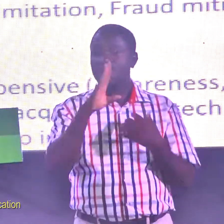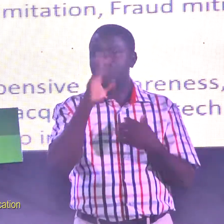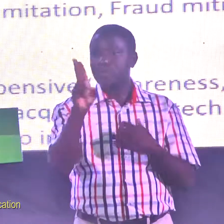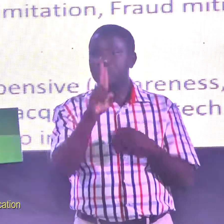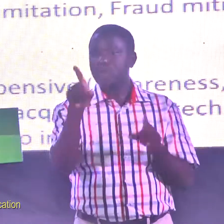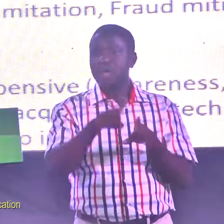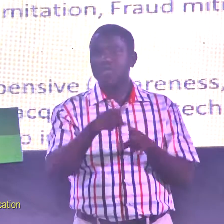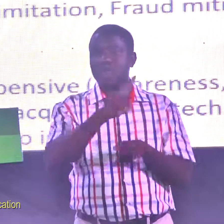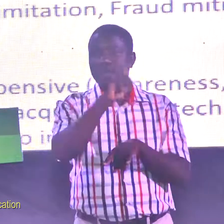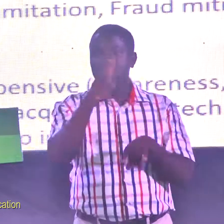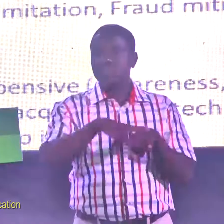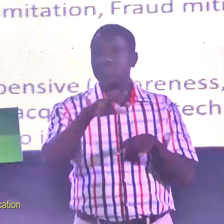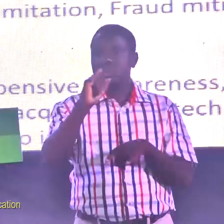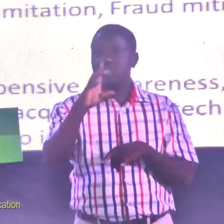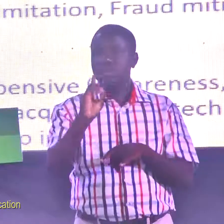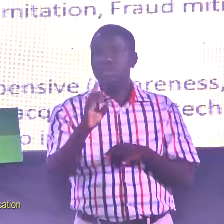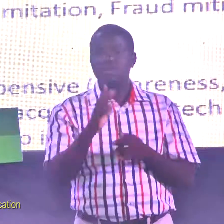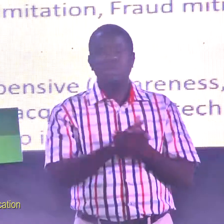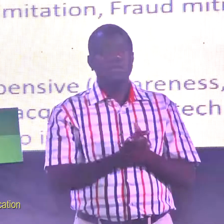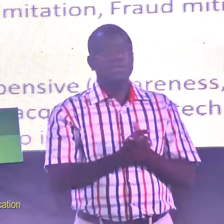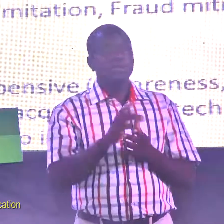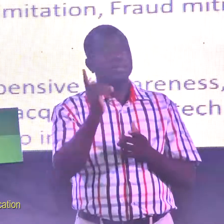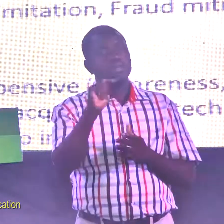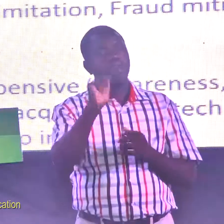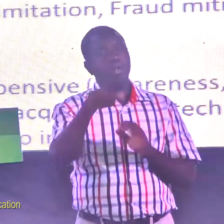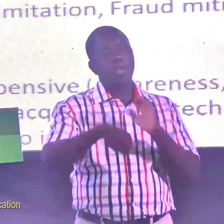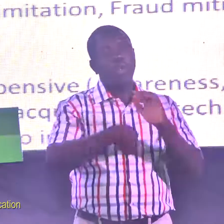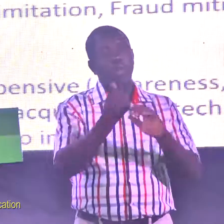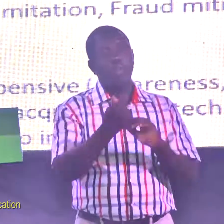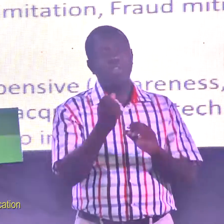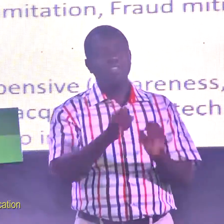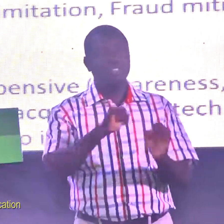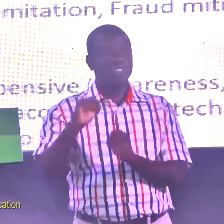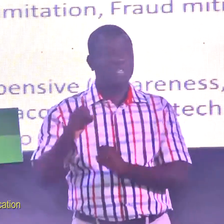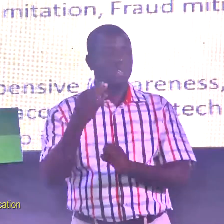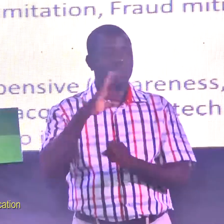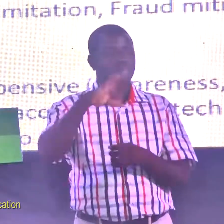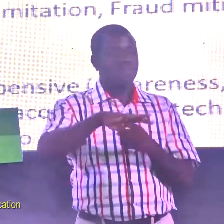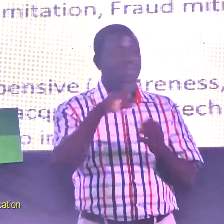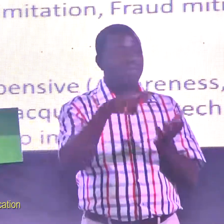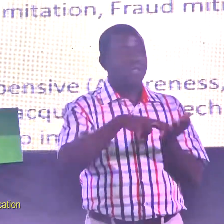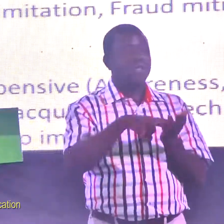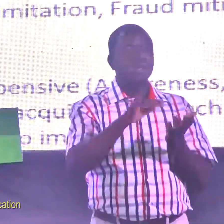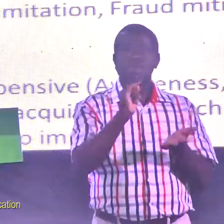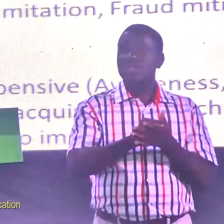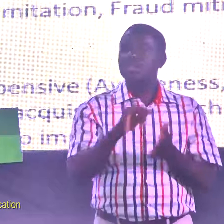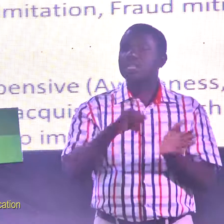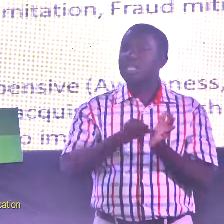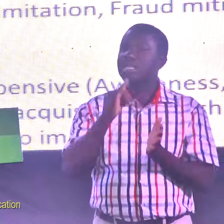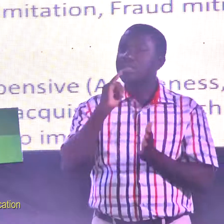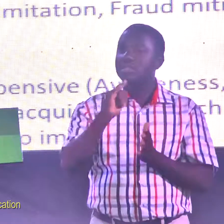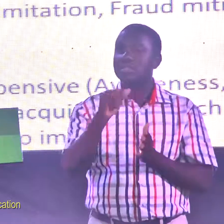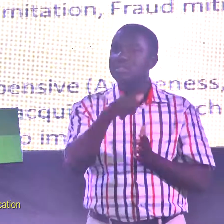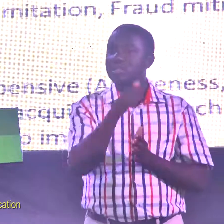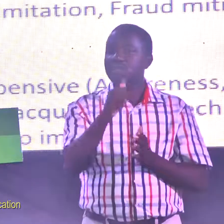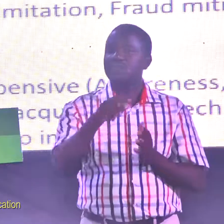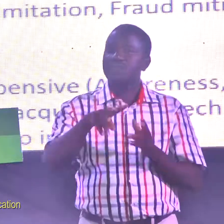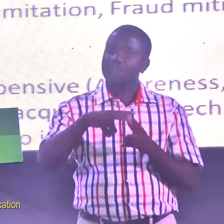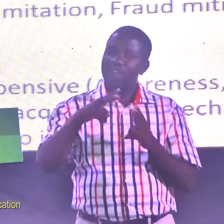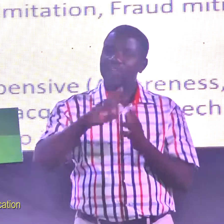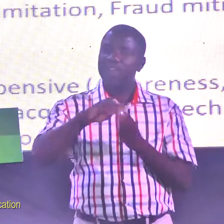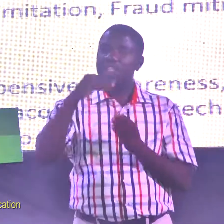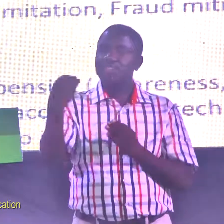national ID. The downside to voter registration is that it is usually very